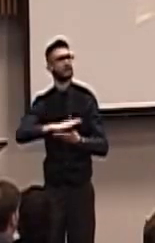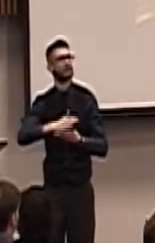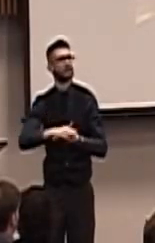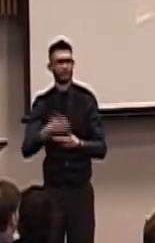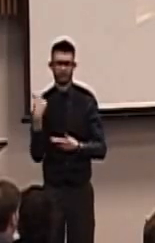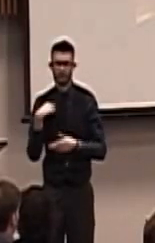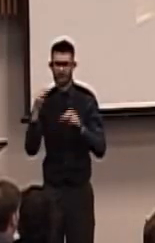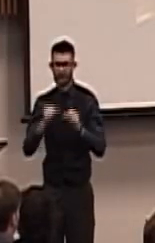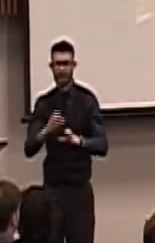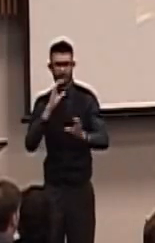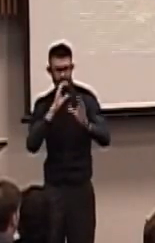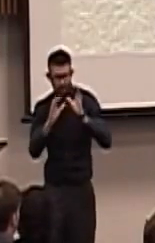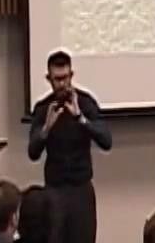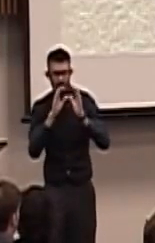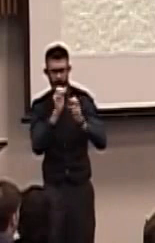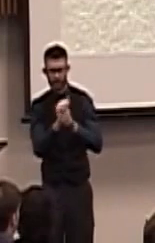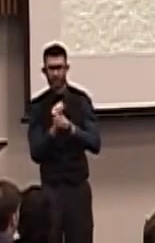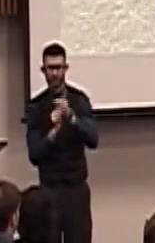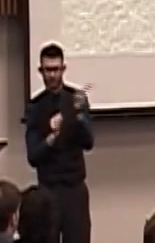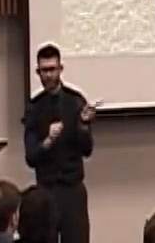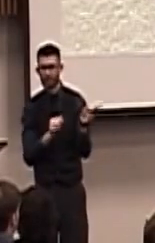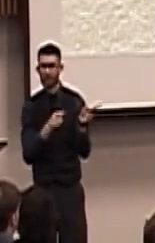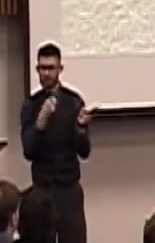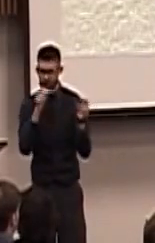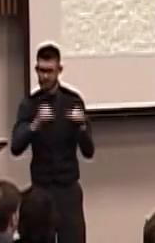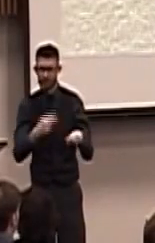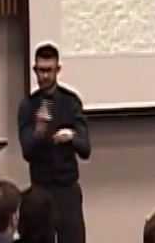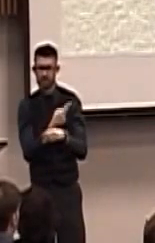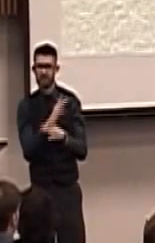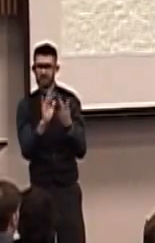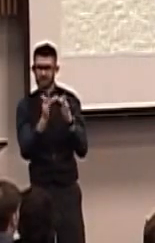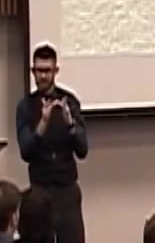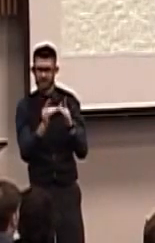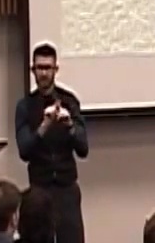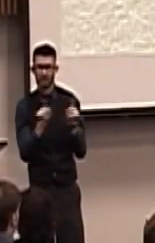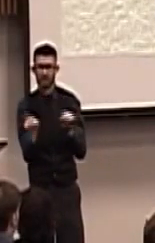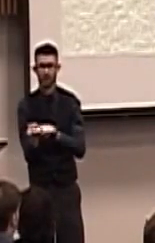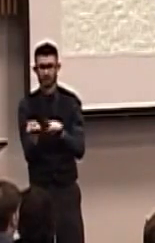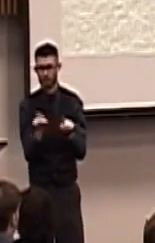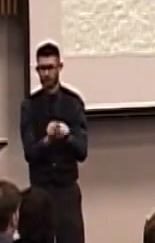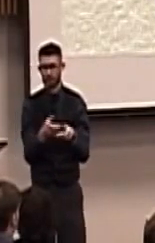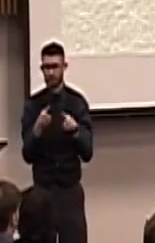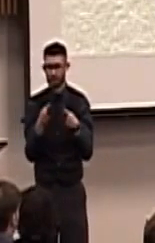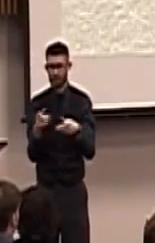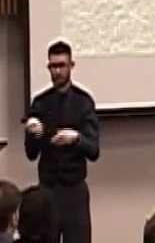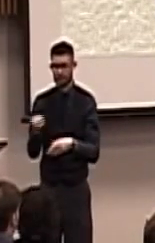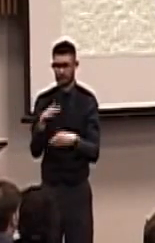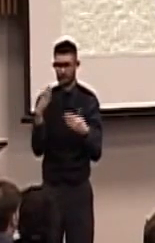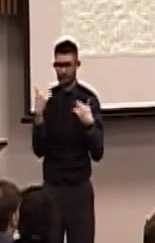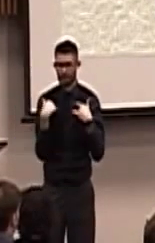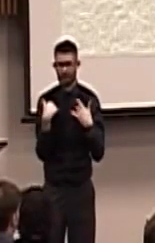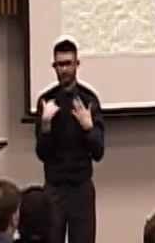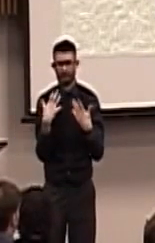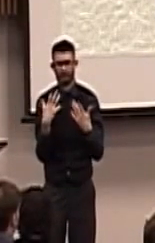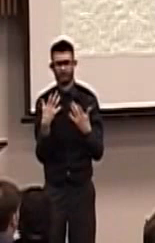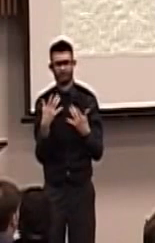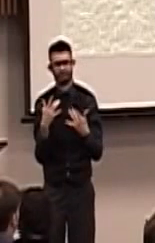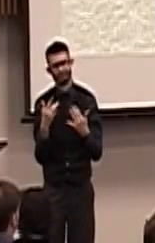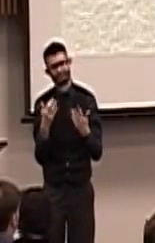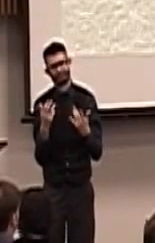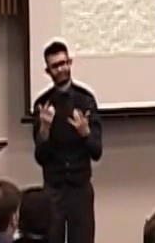can use the internet, but it's the way they have